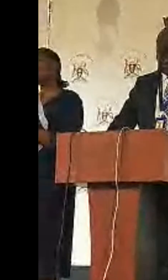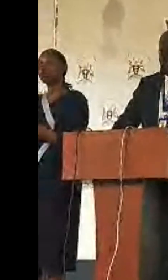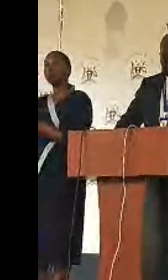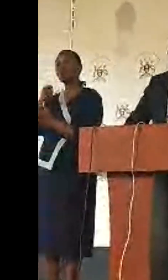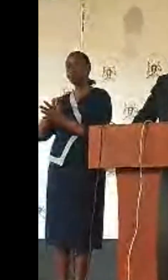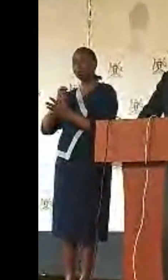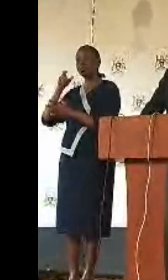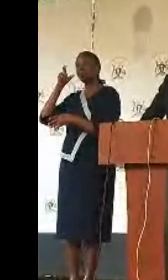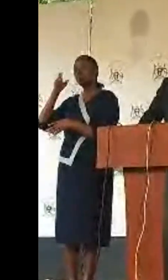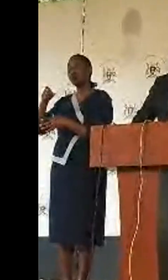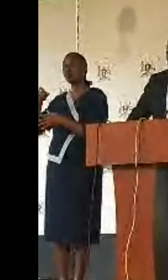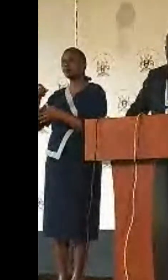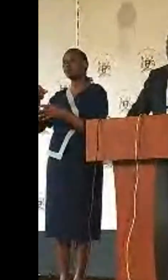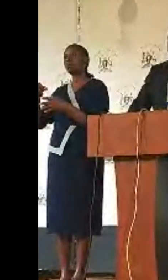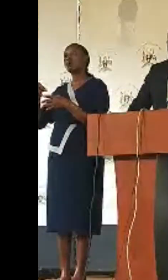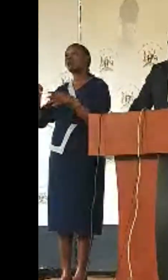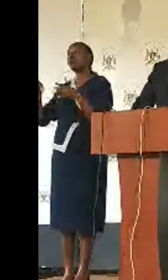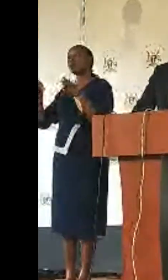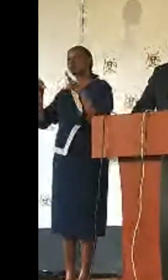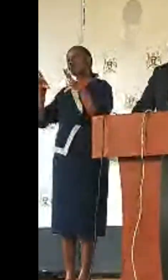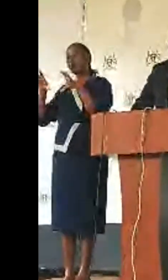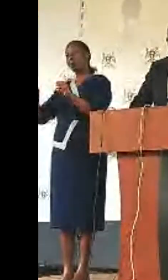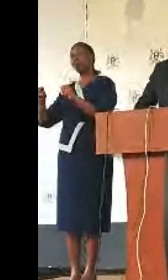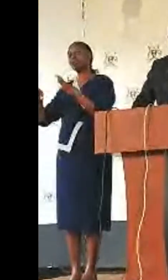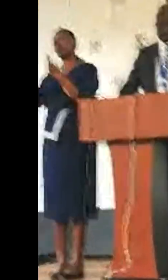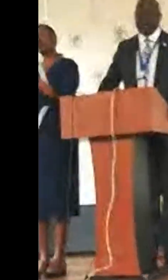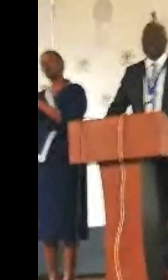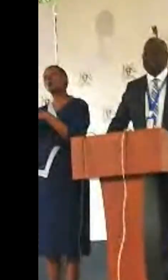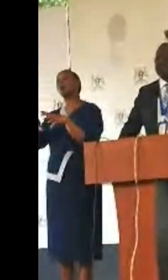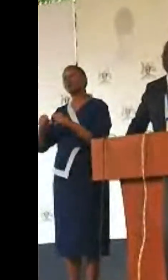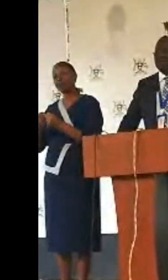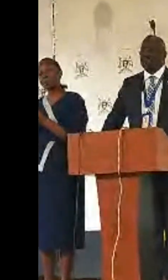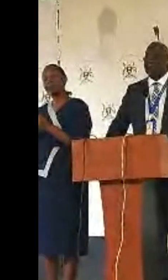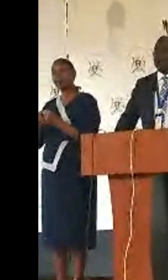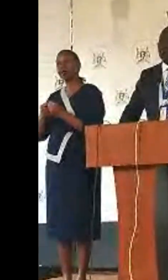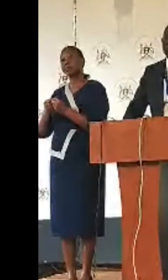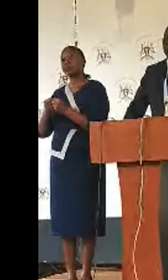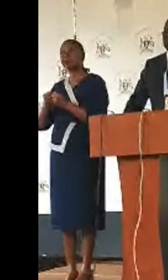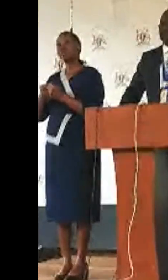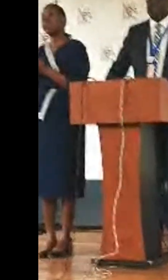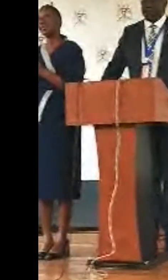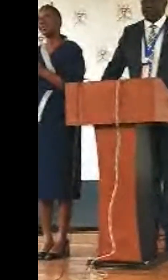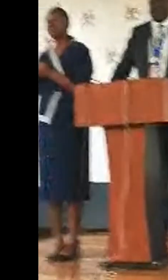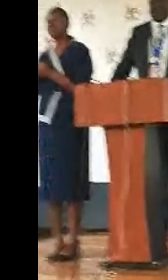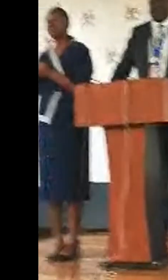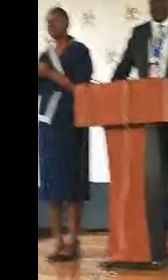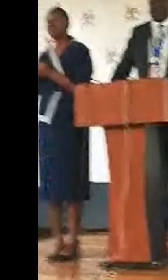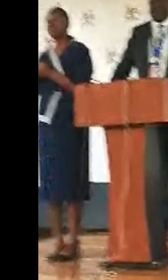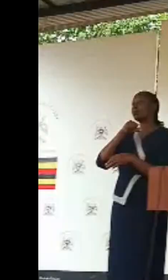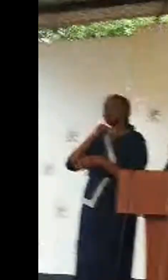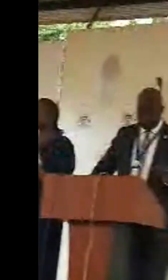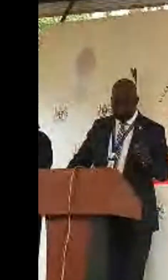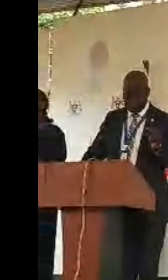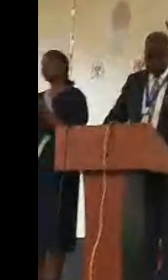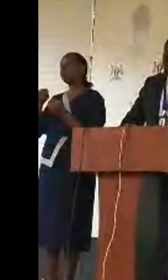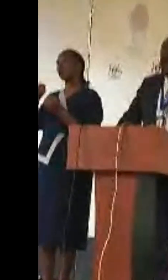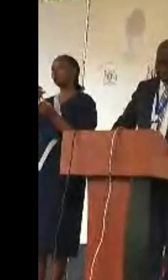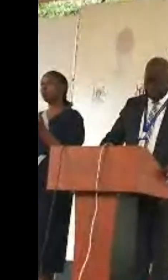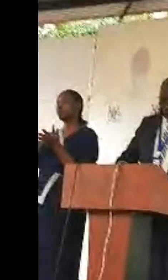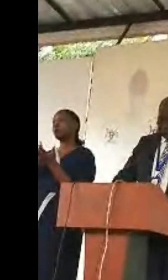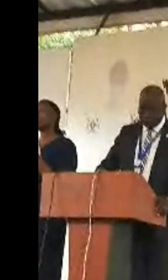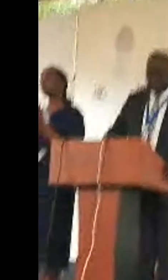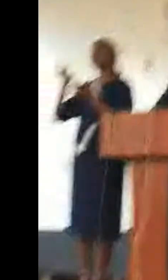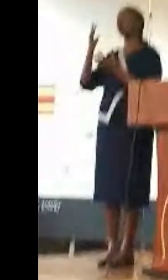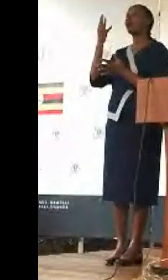is convicted, the offense is a fine not exceeding 40